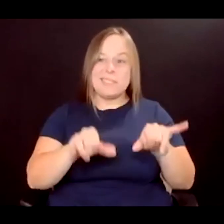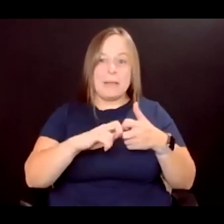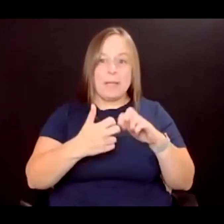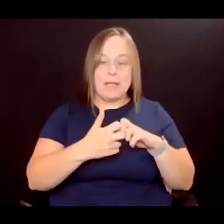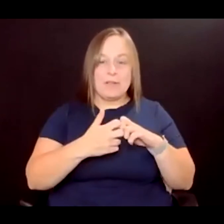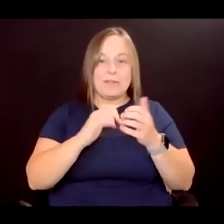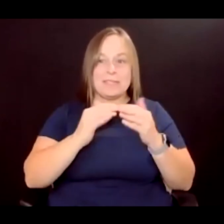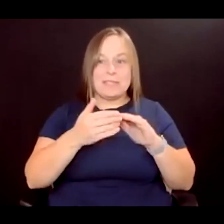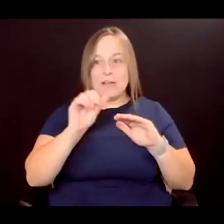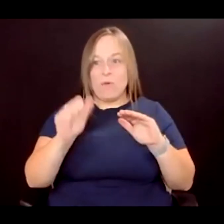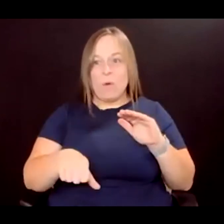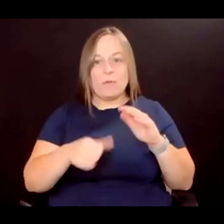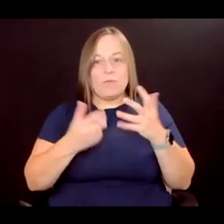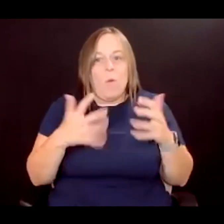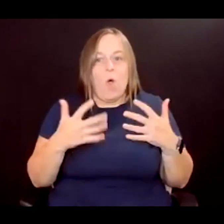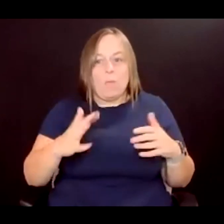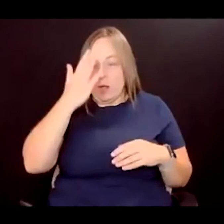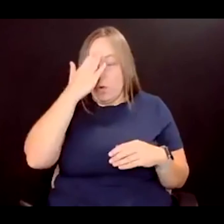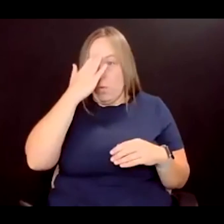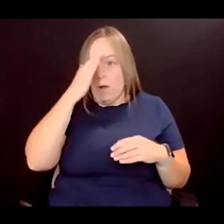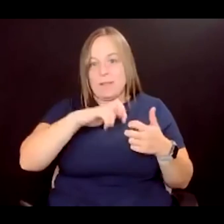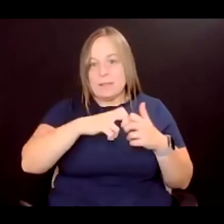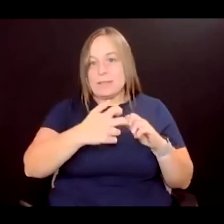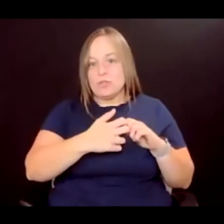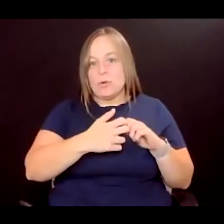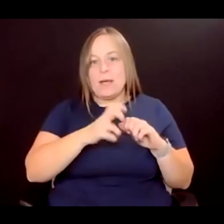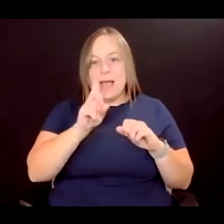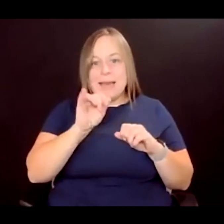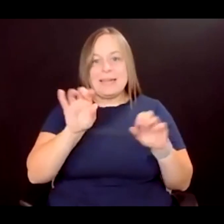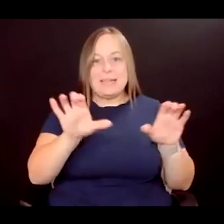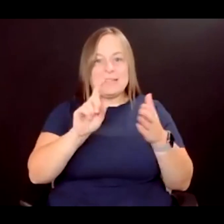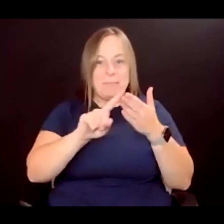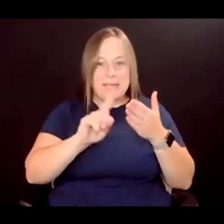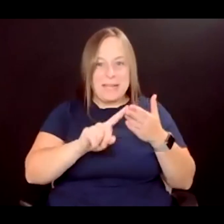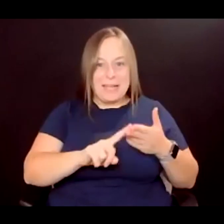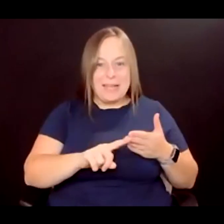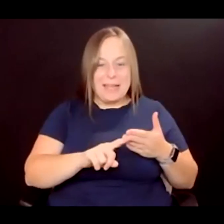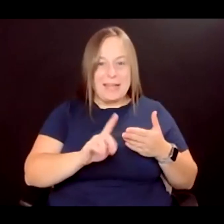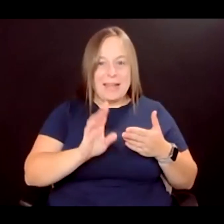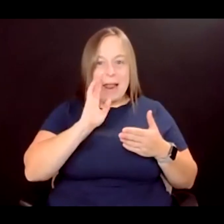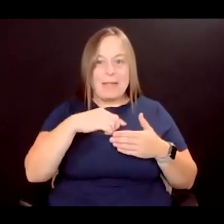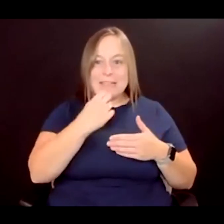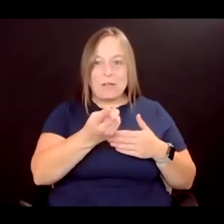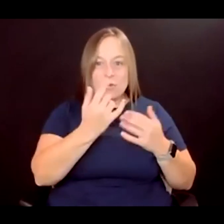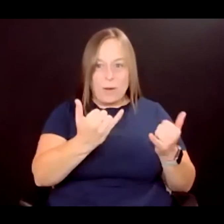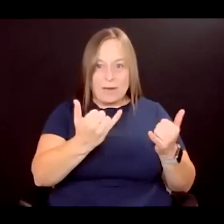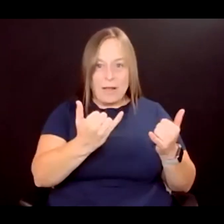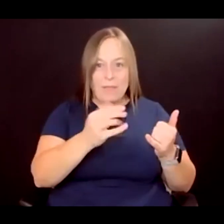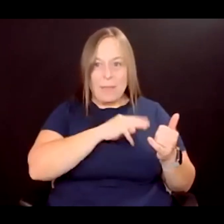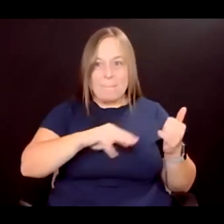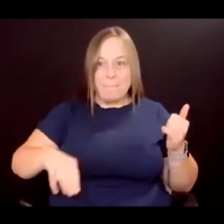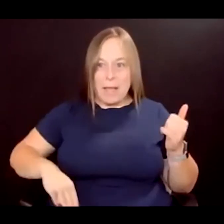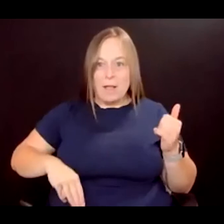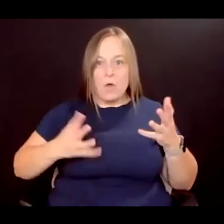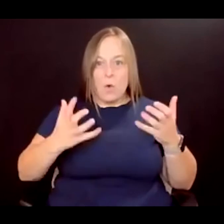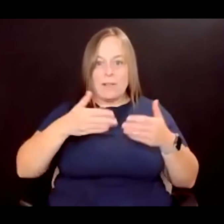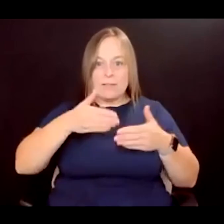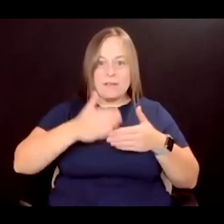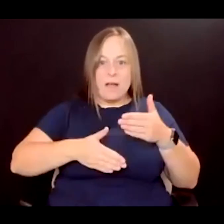those Saturday Night Live things. You run over, push the button, get back to the curb, the light's already changed, run back. It's like being on a little